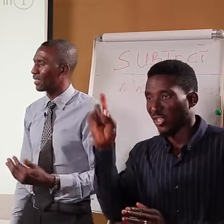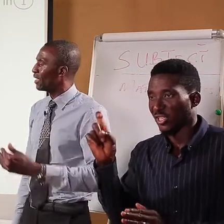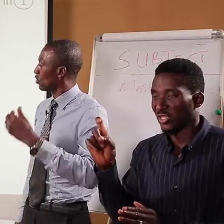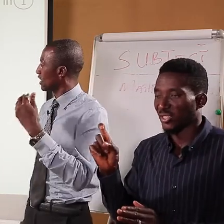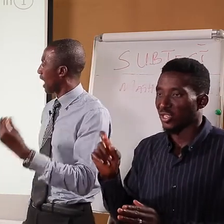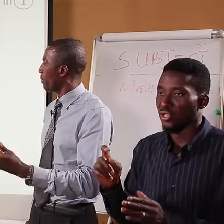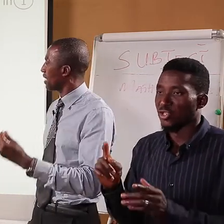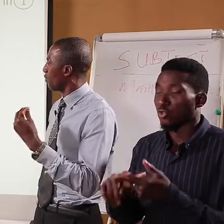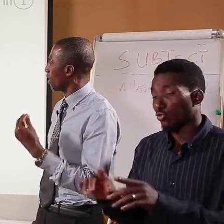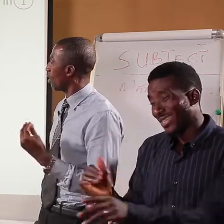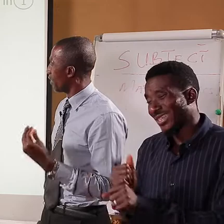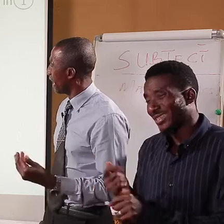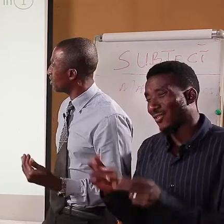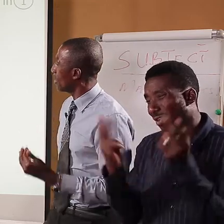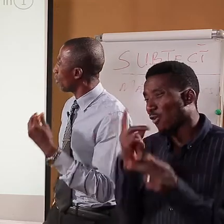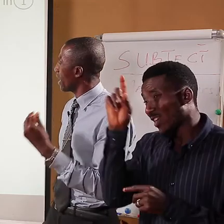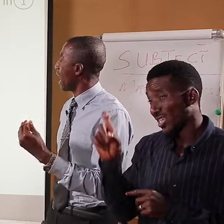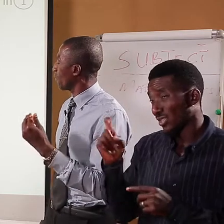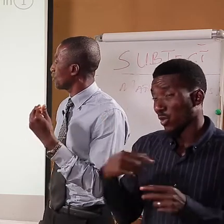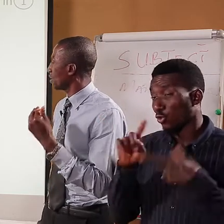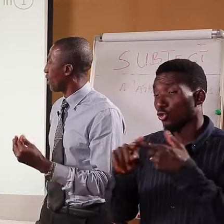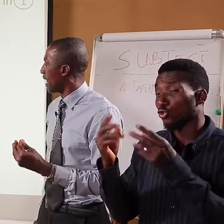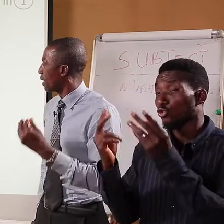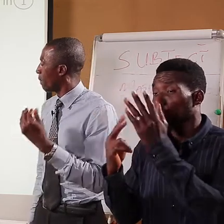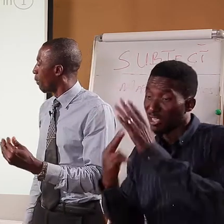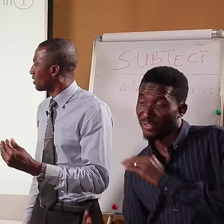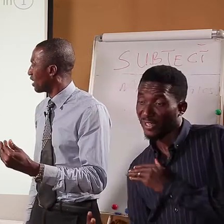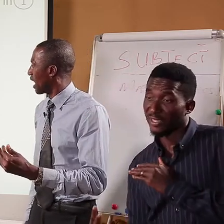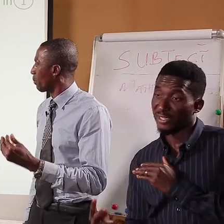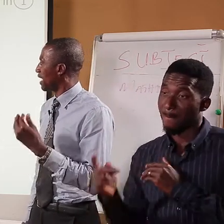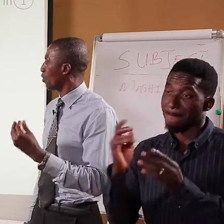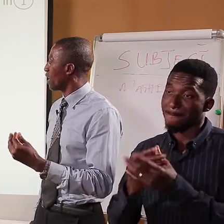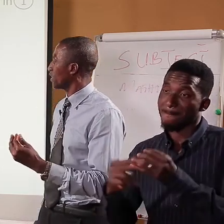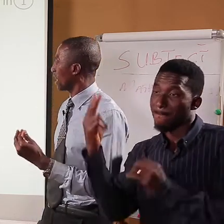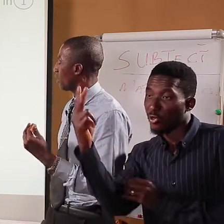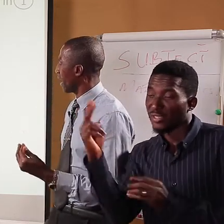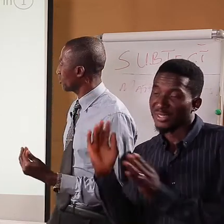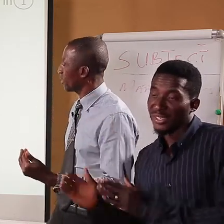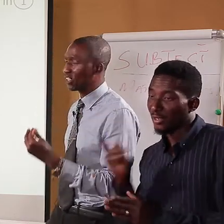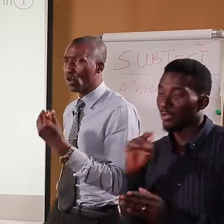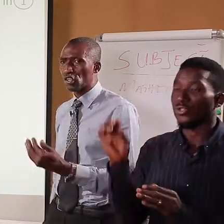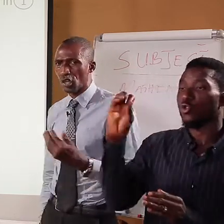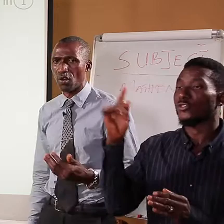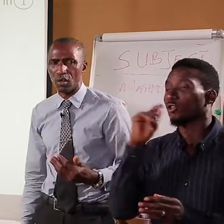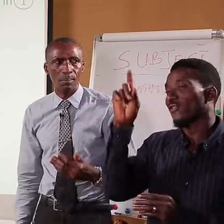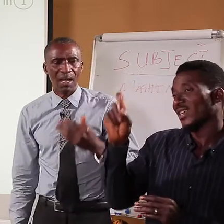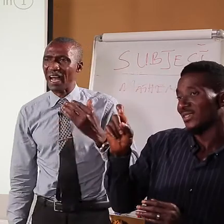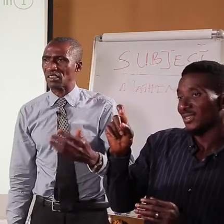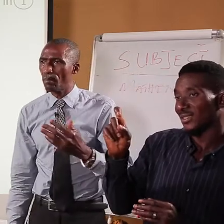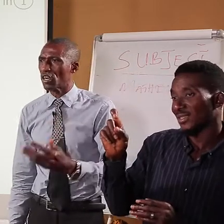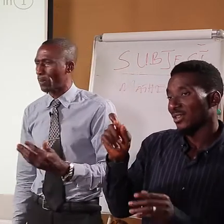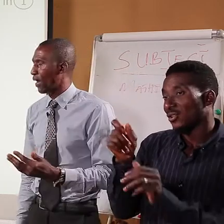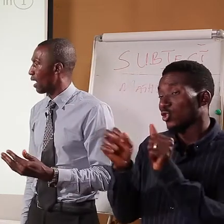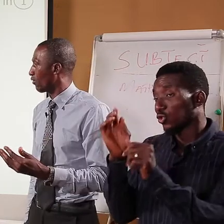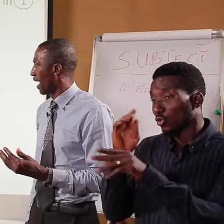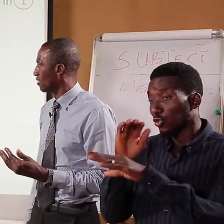take that. To determine the value of x, we are going to divide both sides by the coefficient of x, which is also known as